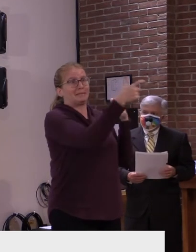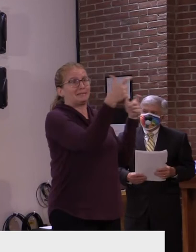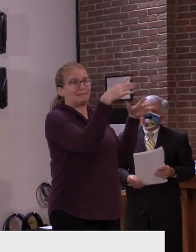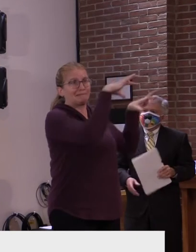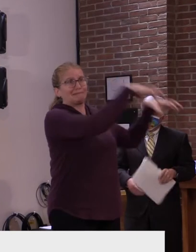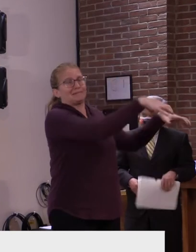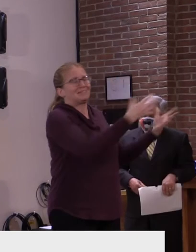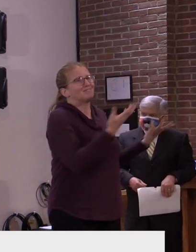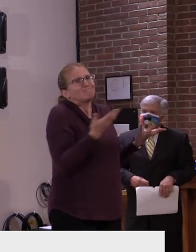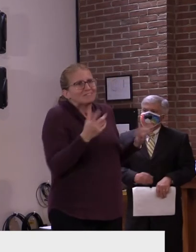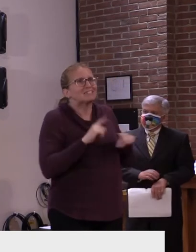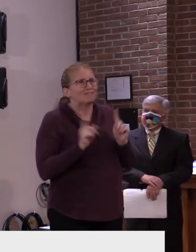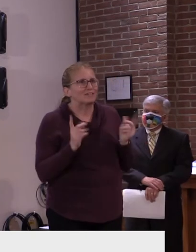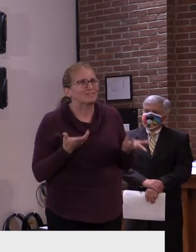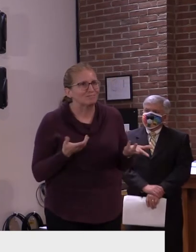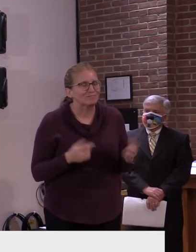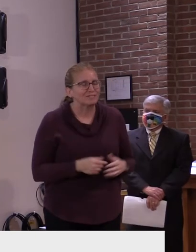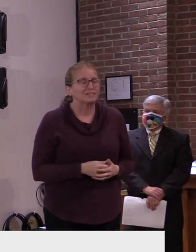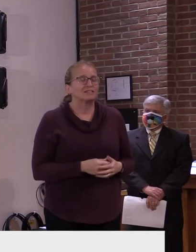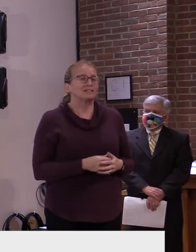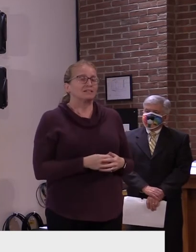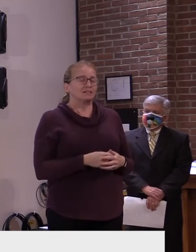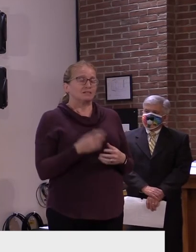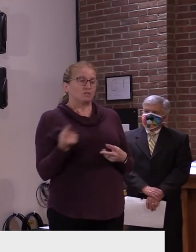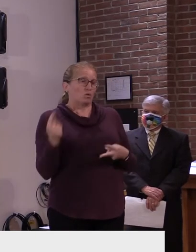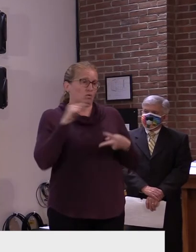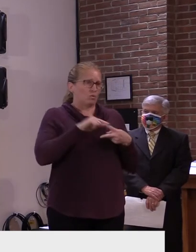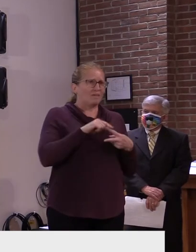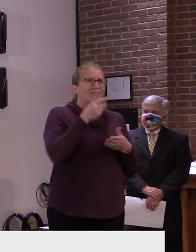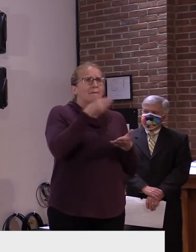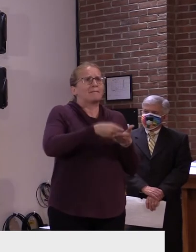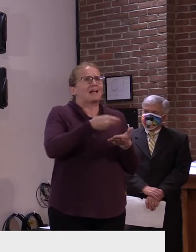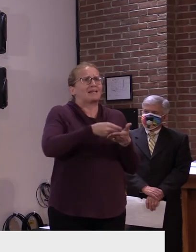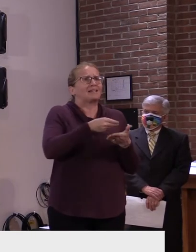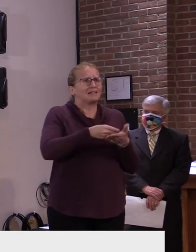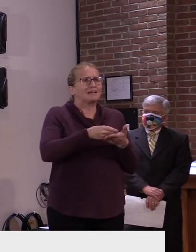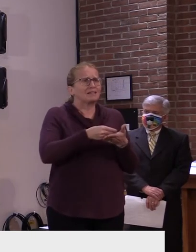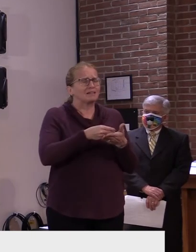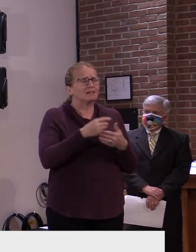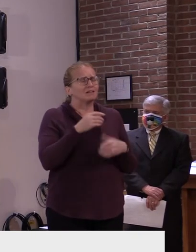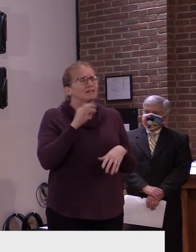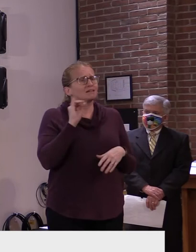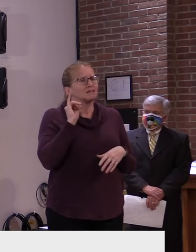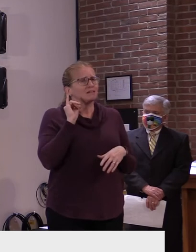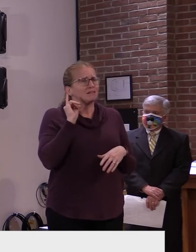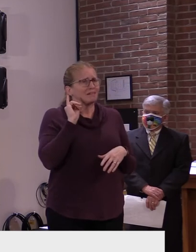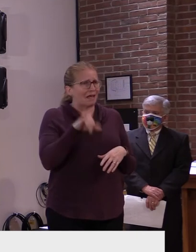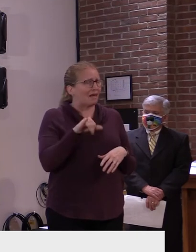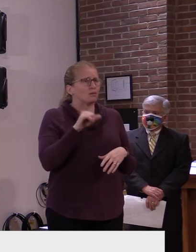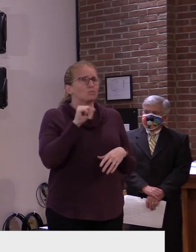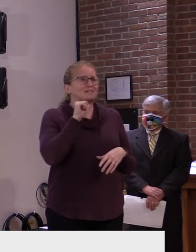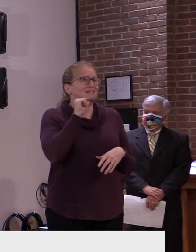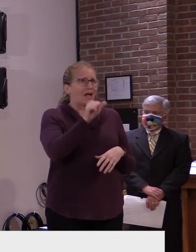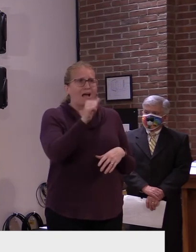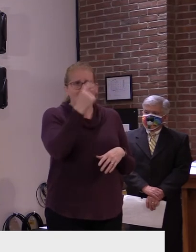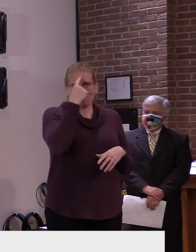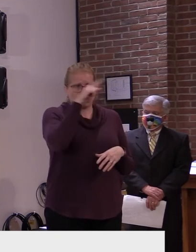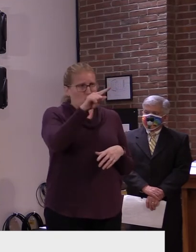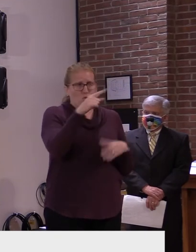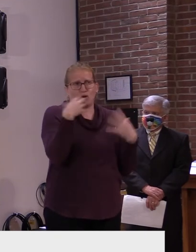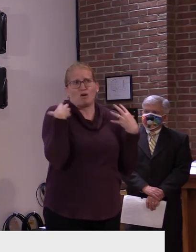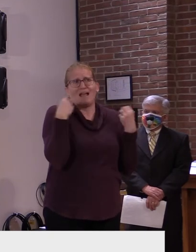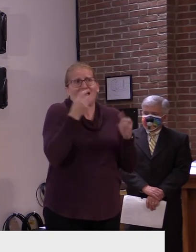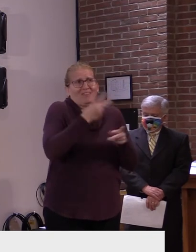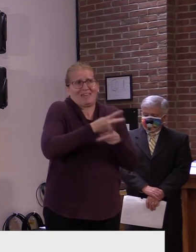that the money wasn't didn't come through directly for the health care